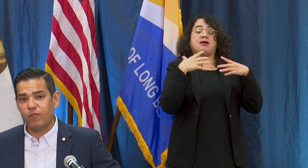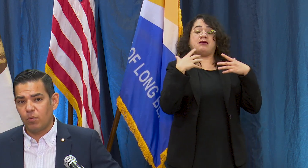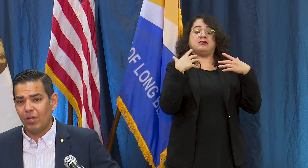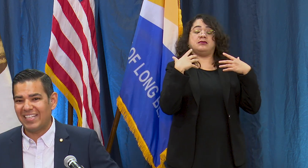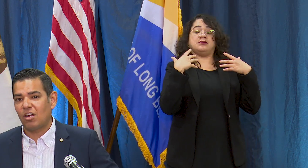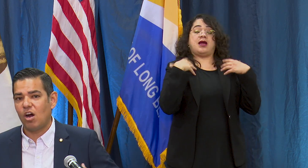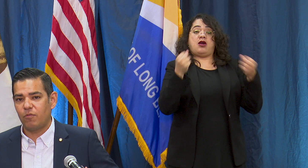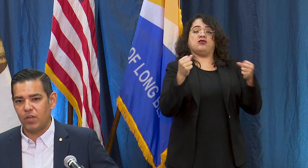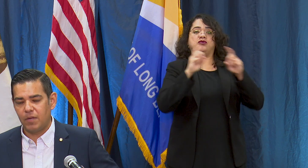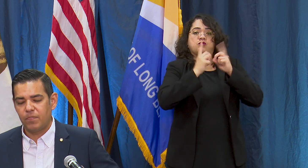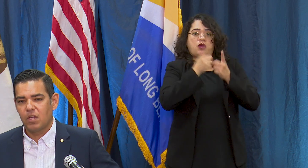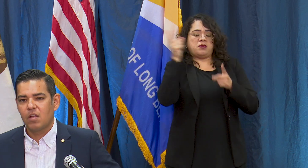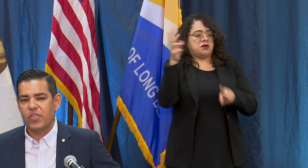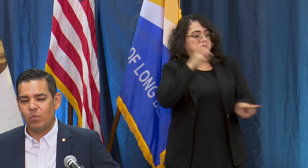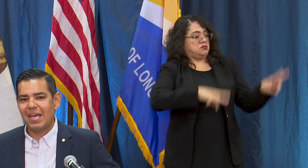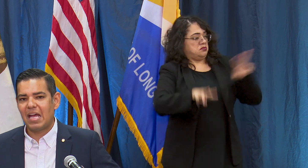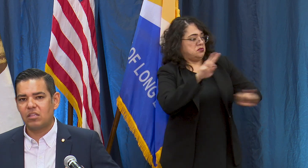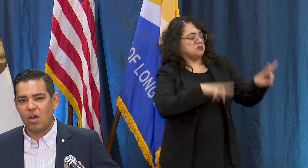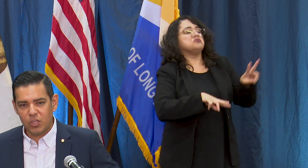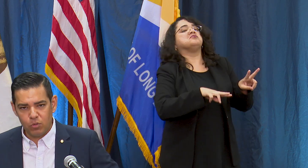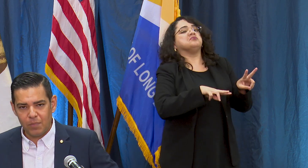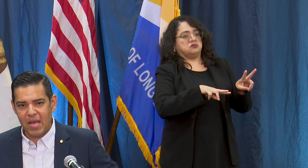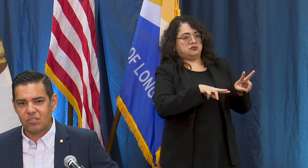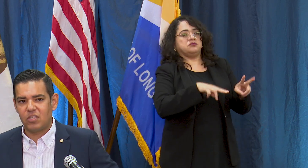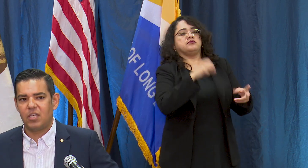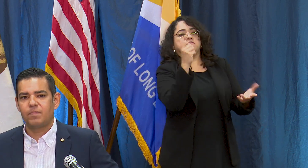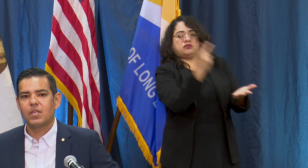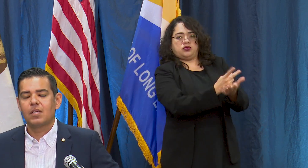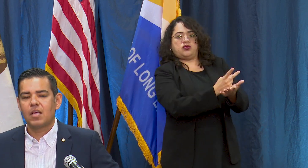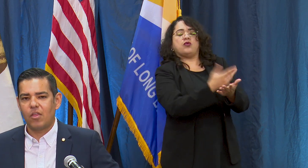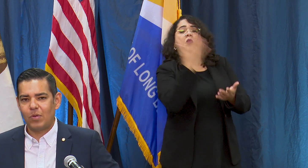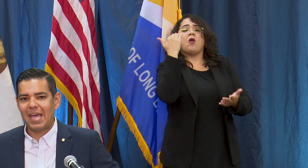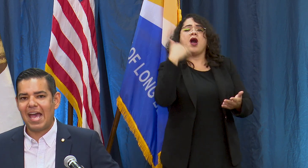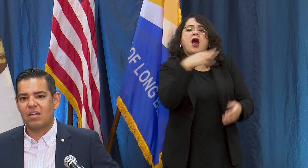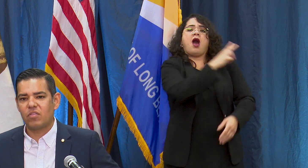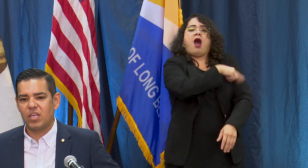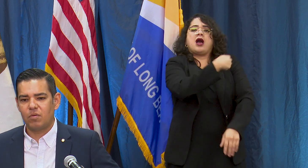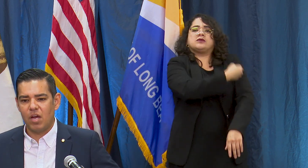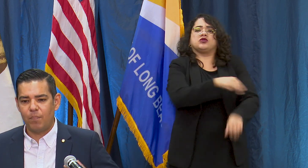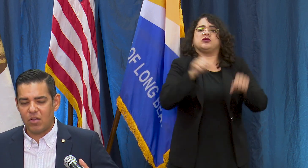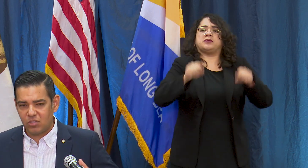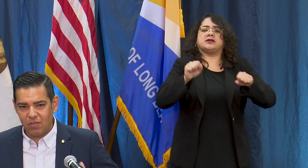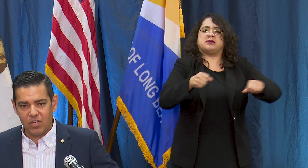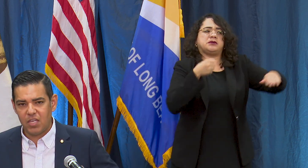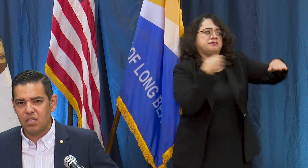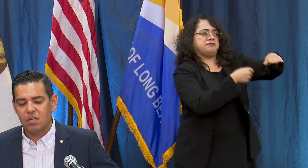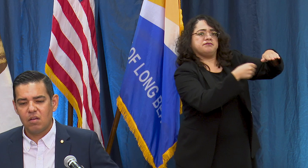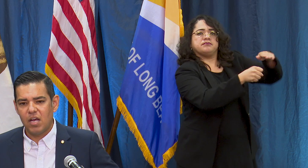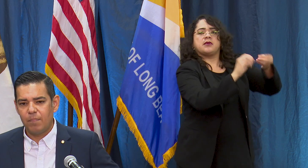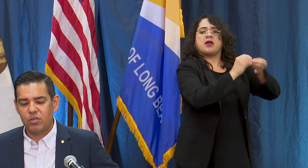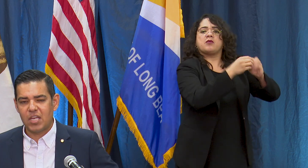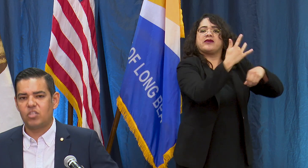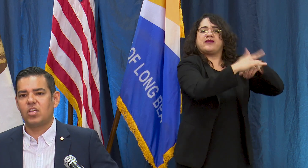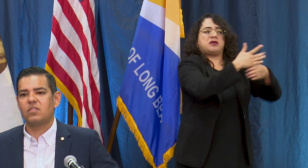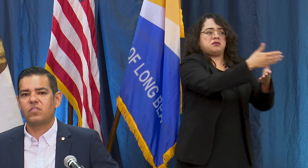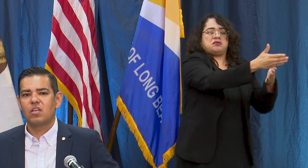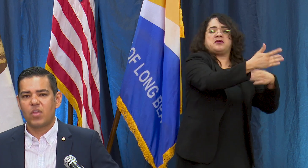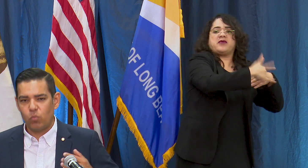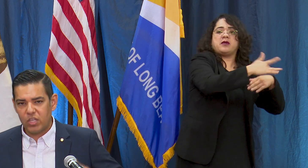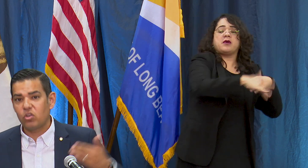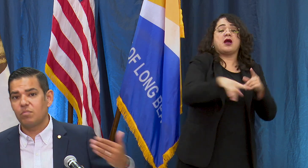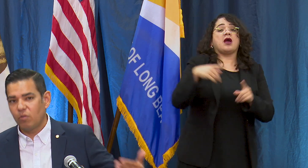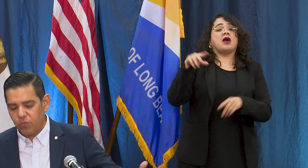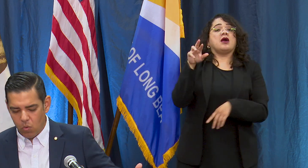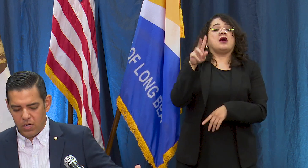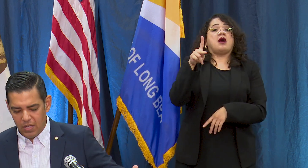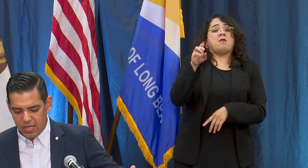felt comfortable and confident that we had the hospital capacity, that we had the positivity percentages, that